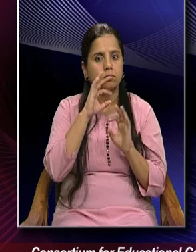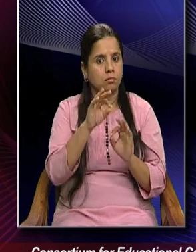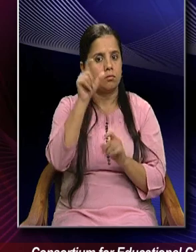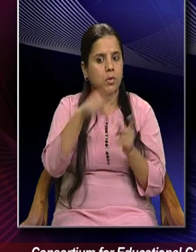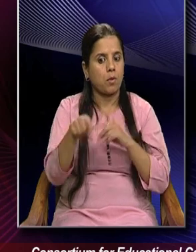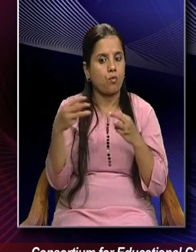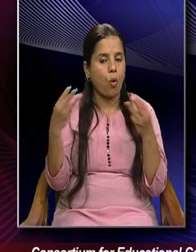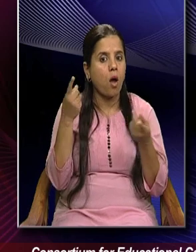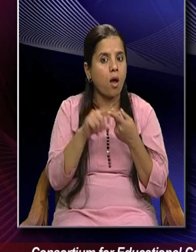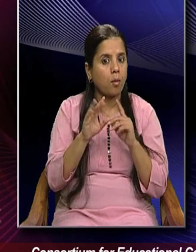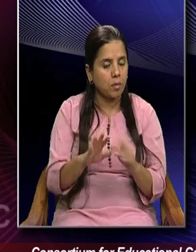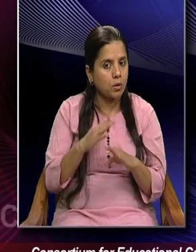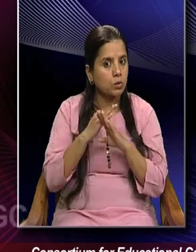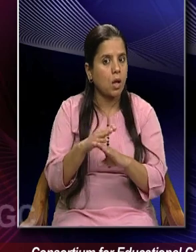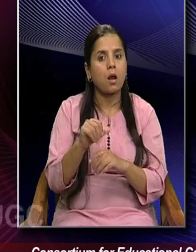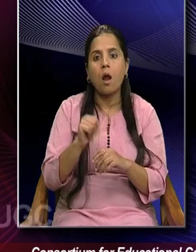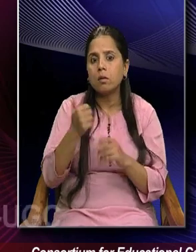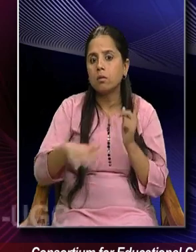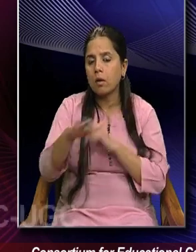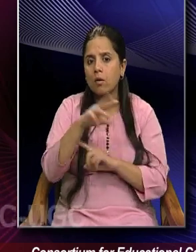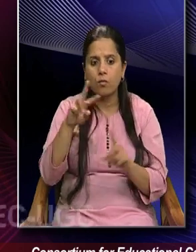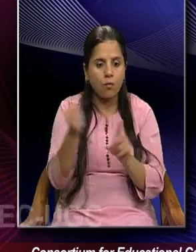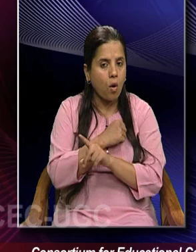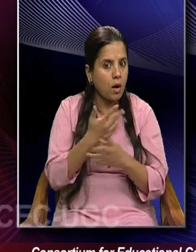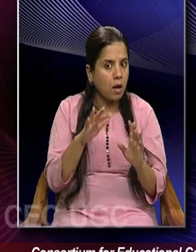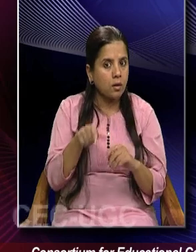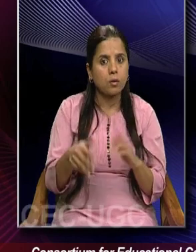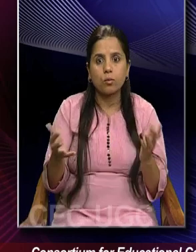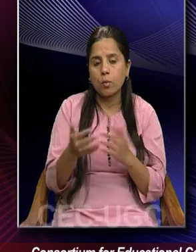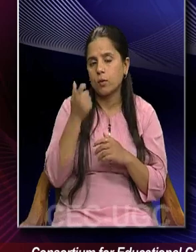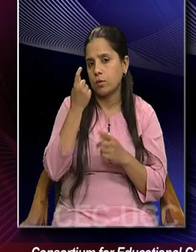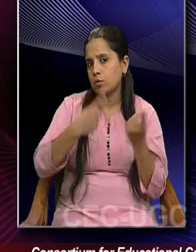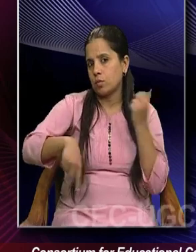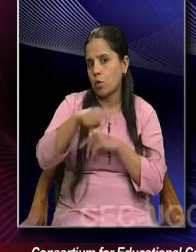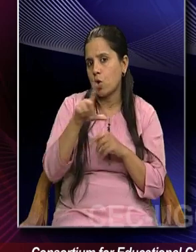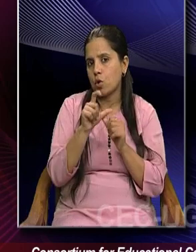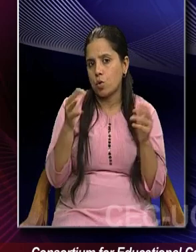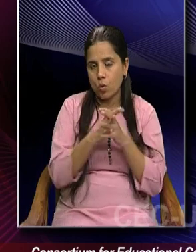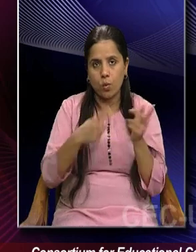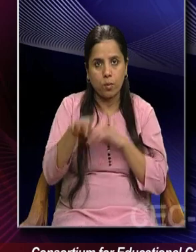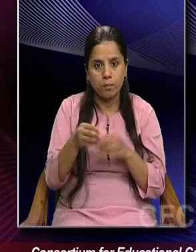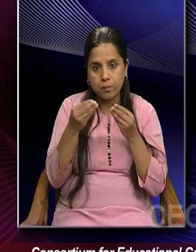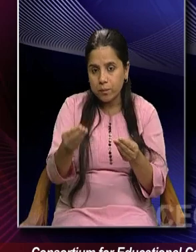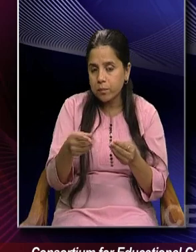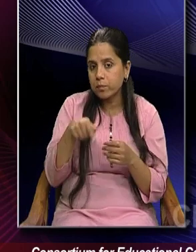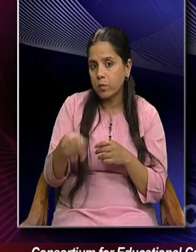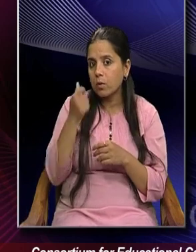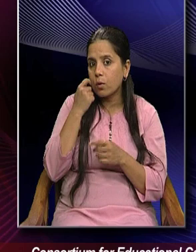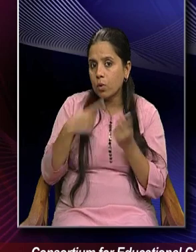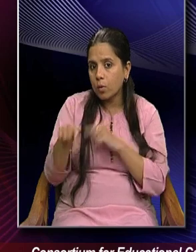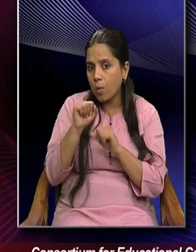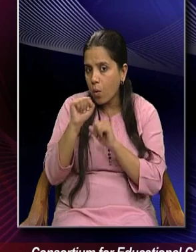of war and other situations of violence. They promote international humanitarian law and provide